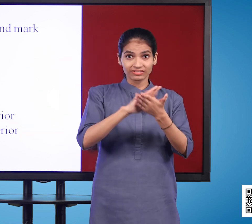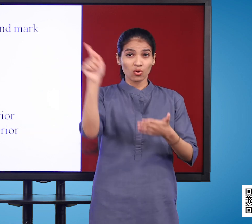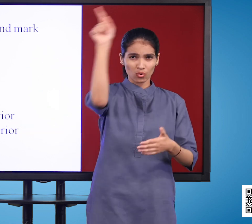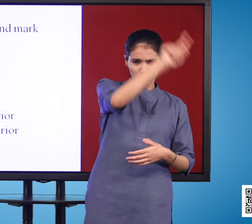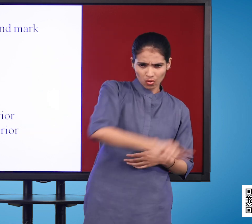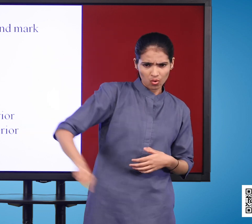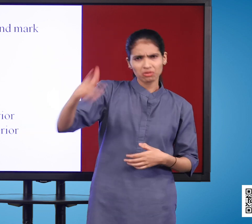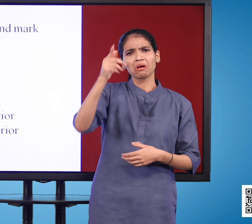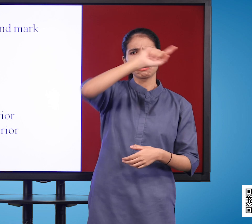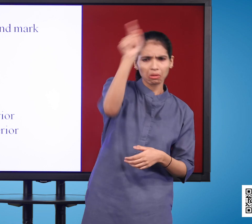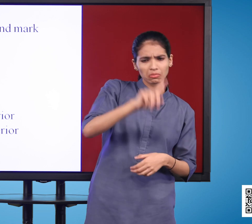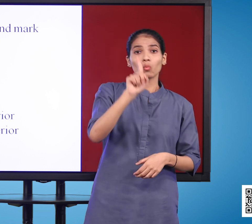H. An arc.